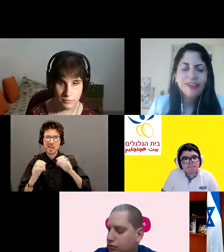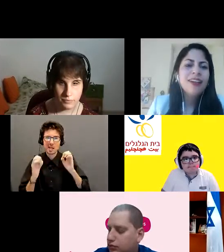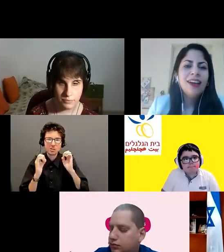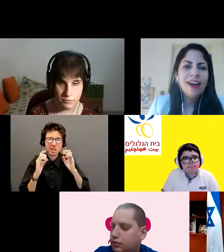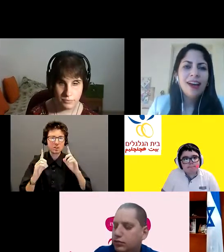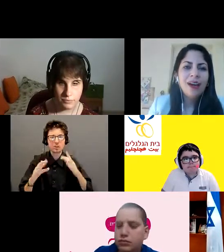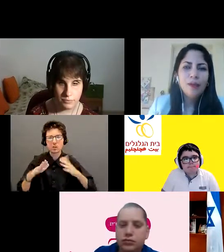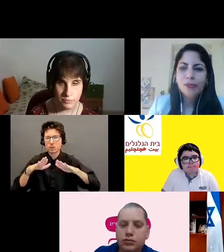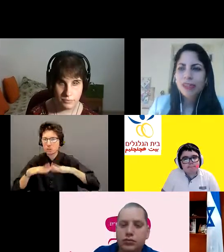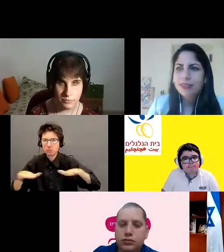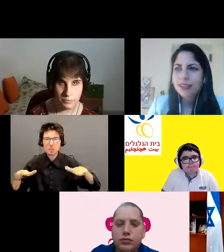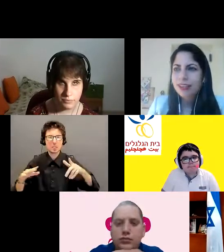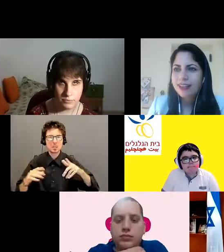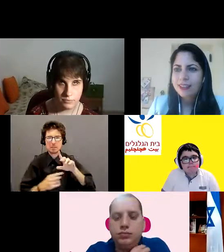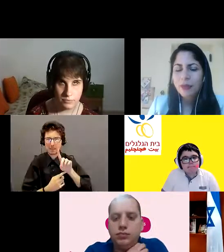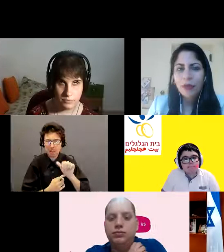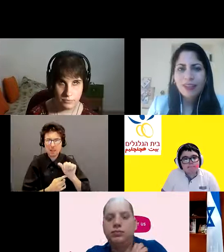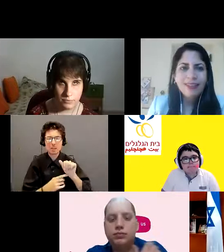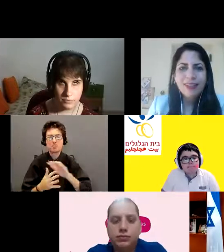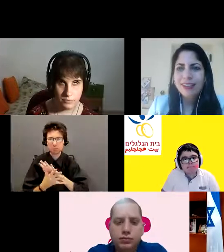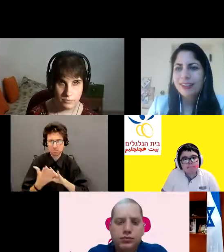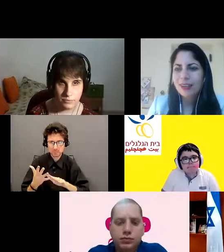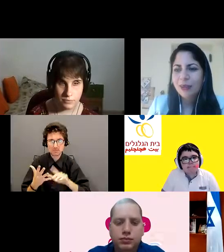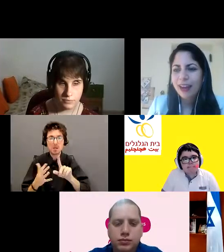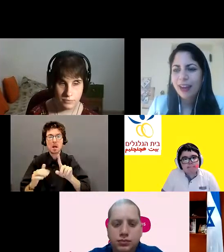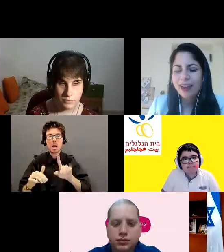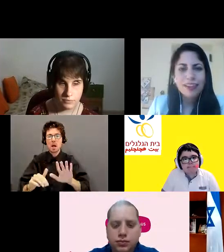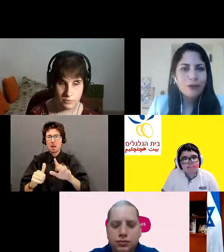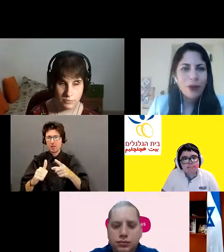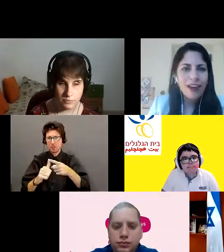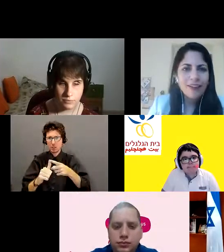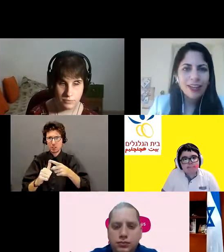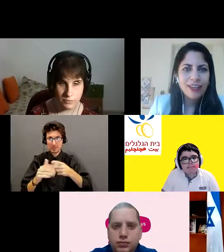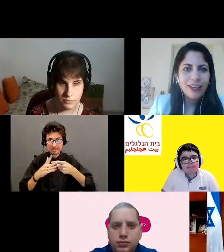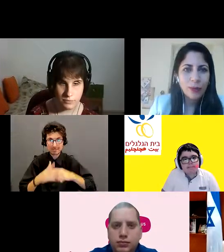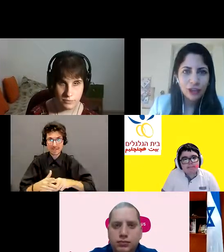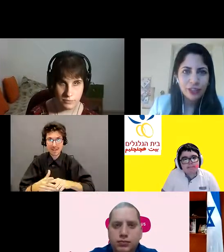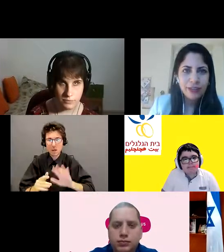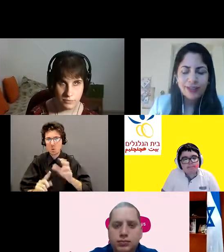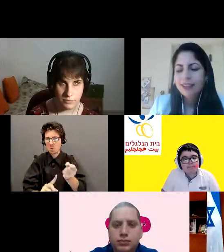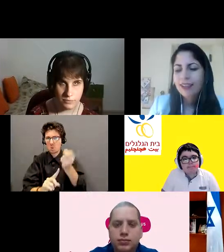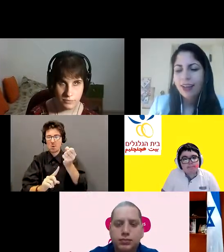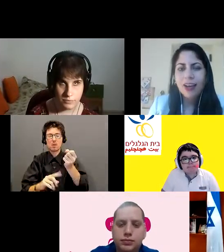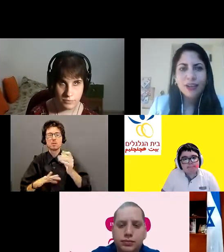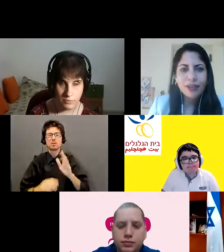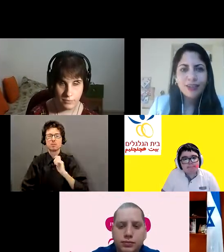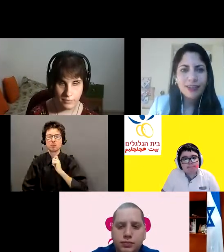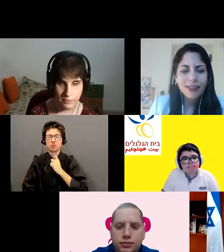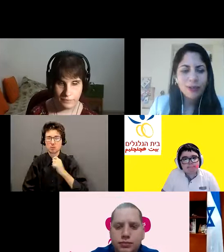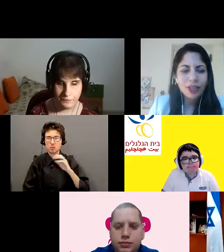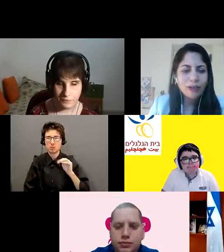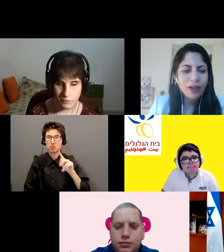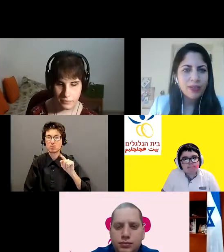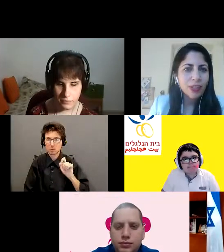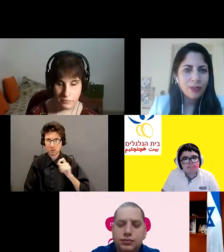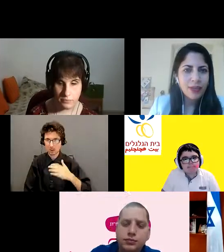rules. Please stay muted. And if you have any questions, you can send